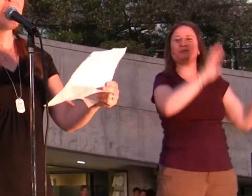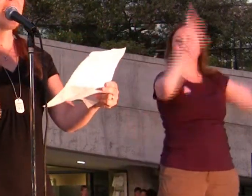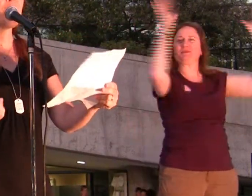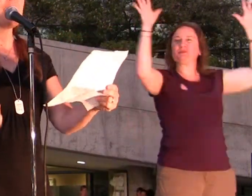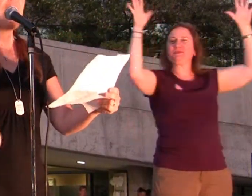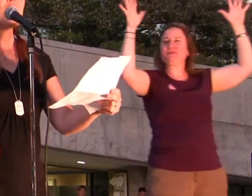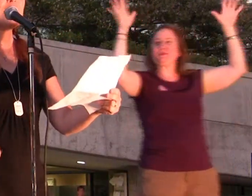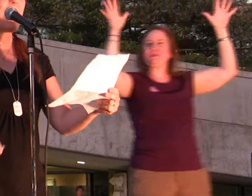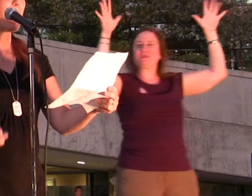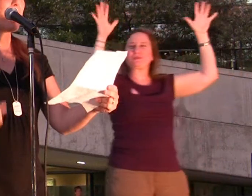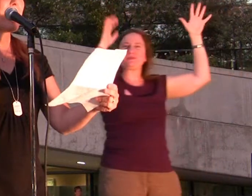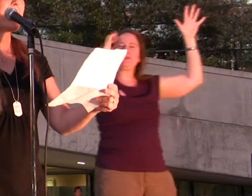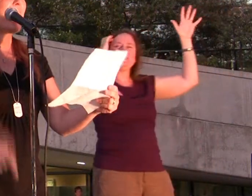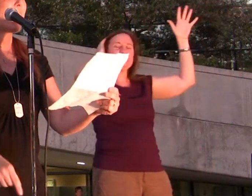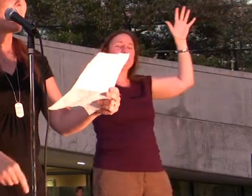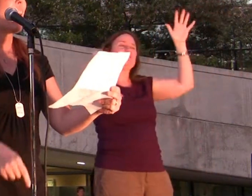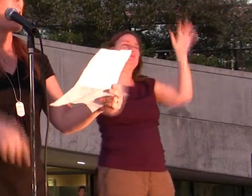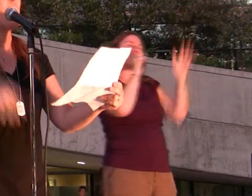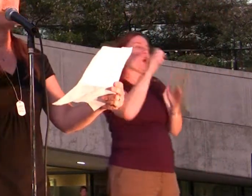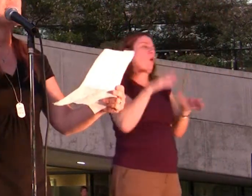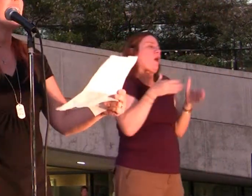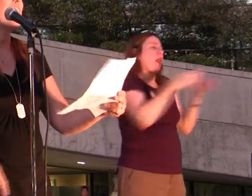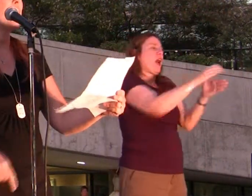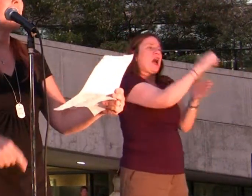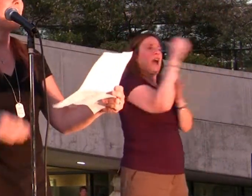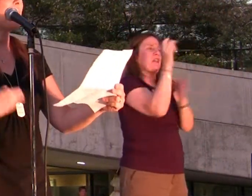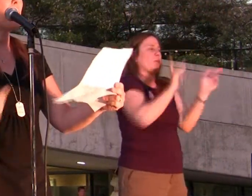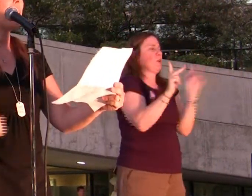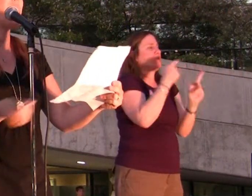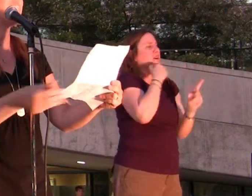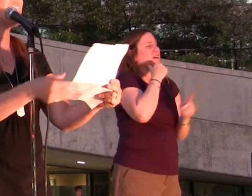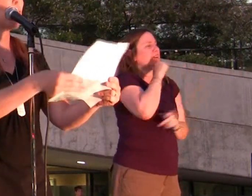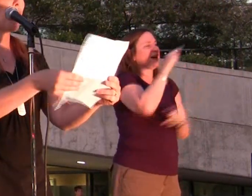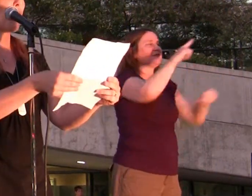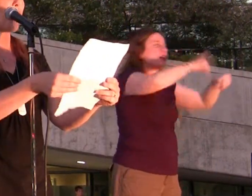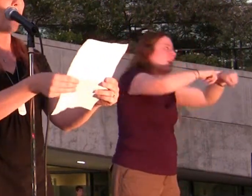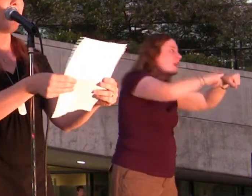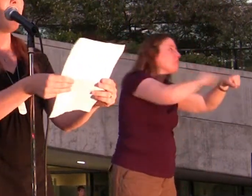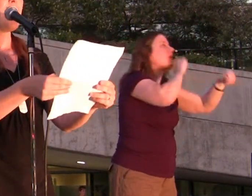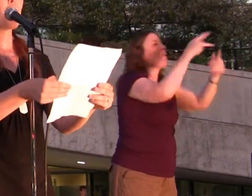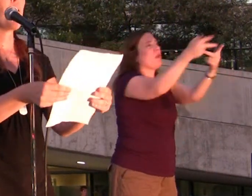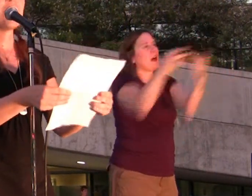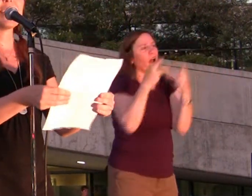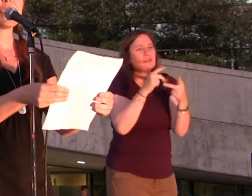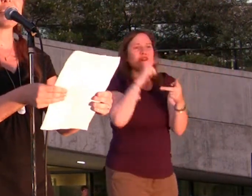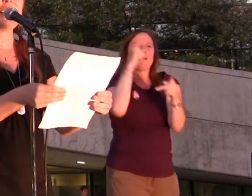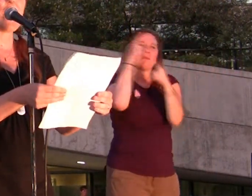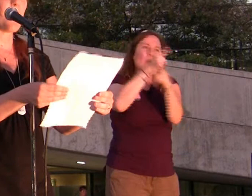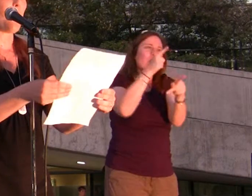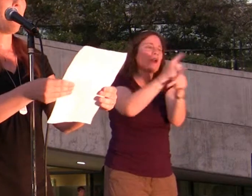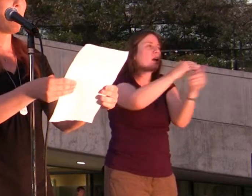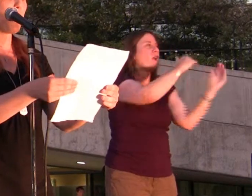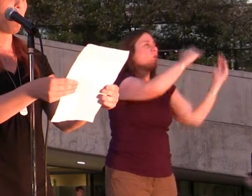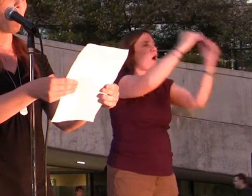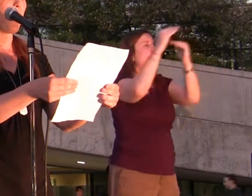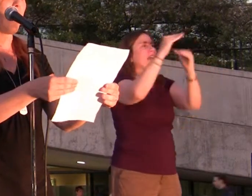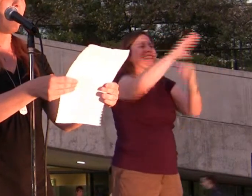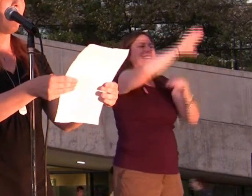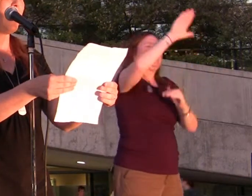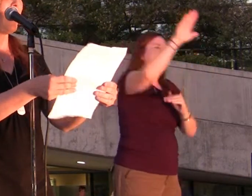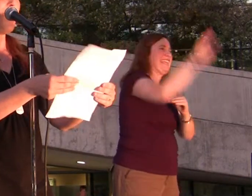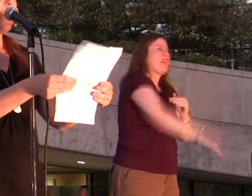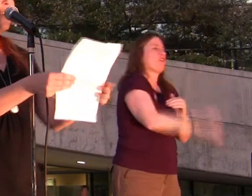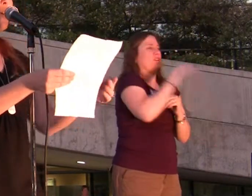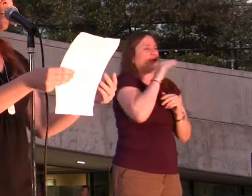And don't let anyone ever tell you that it's not the time, it's not the place, or it's inappropriate. Equality is never